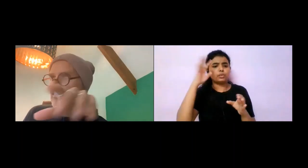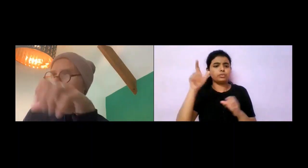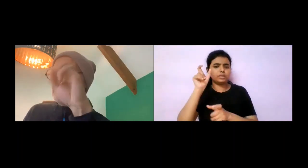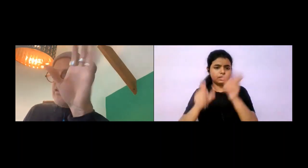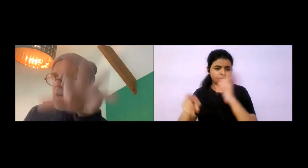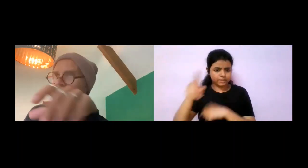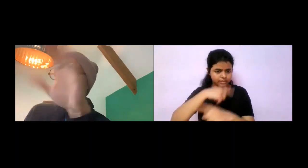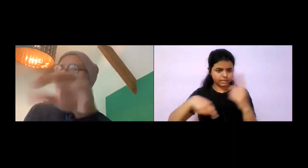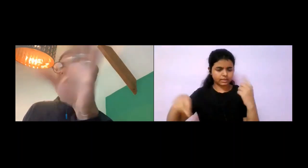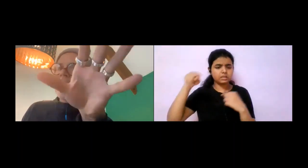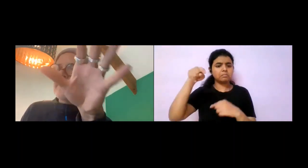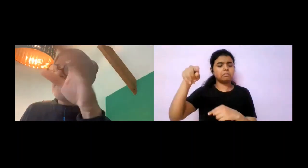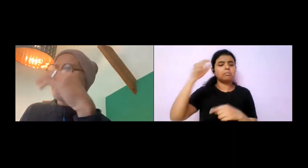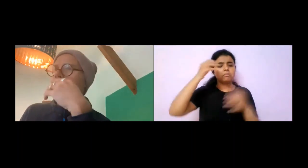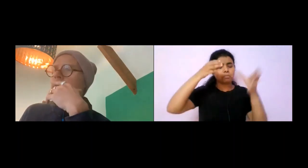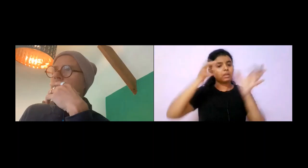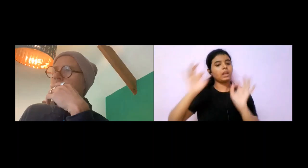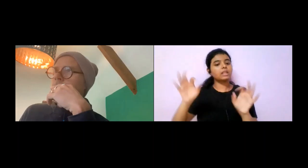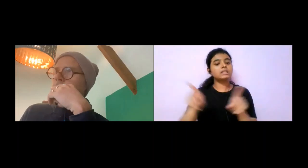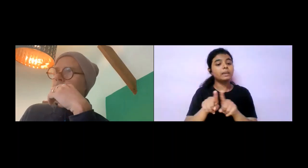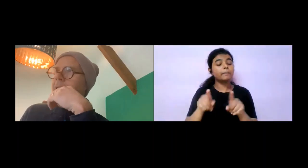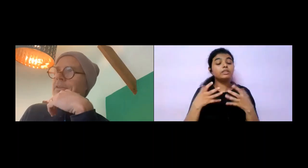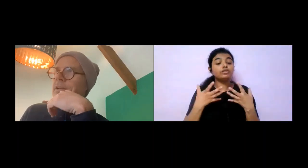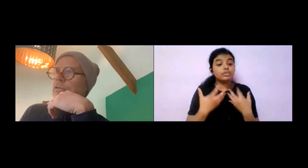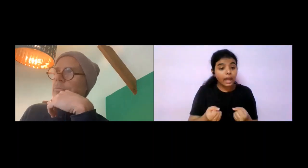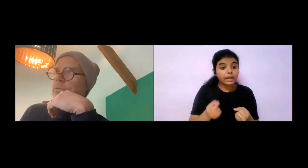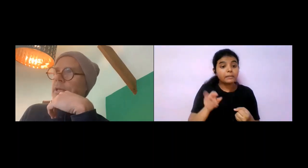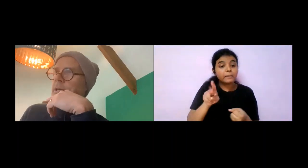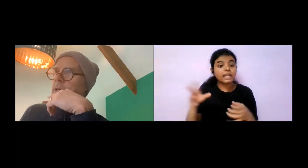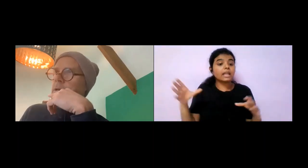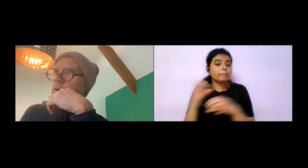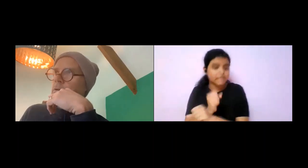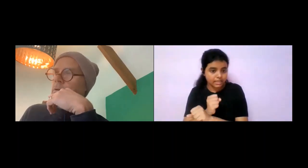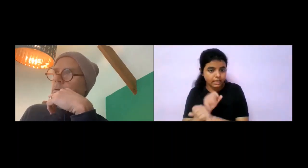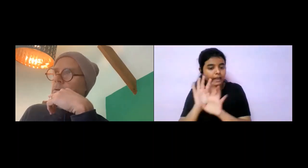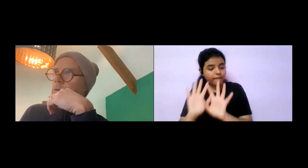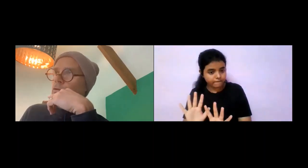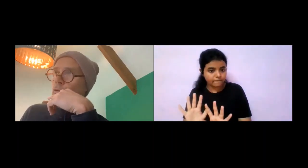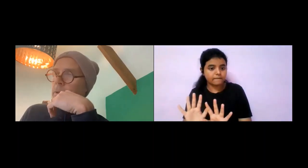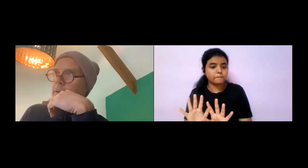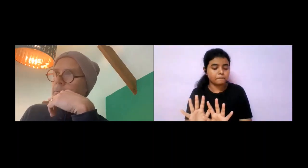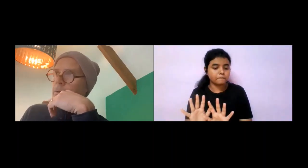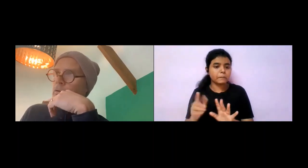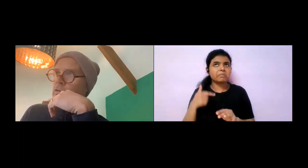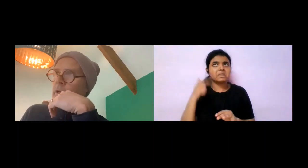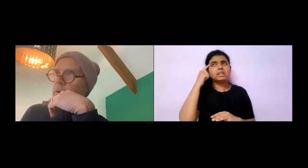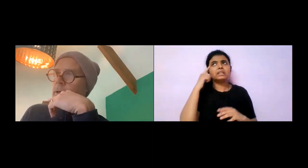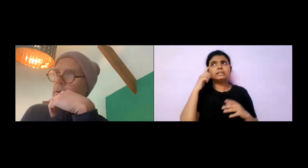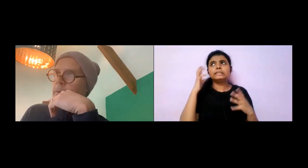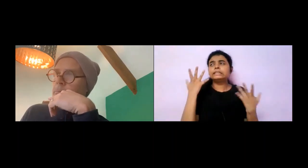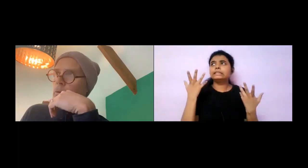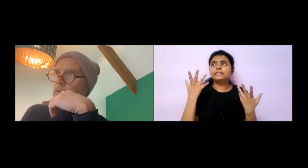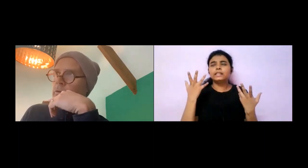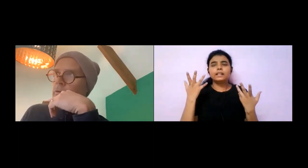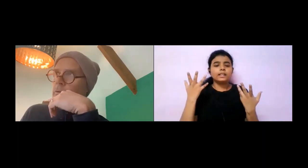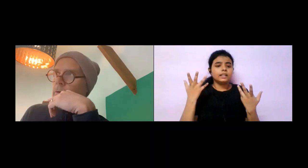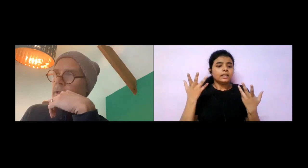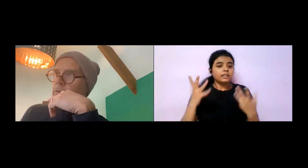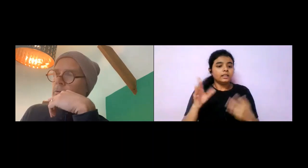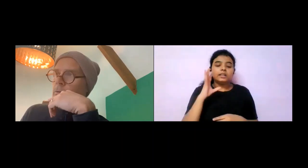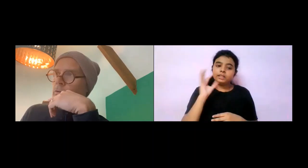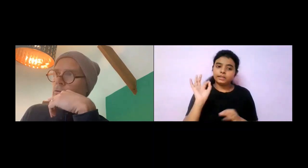are interested in desire as lack. I think there's something troubling, but also